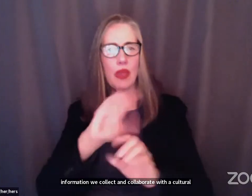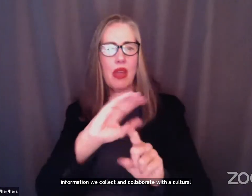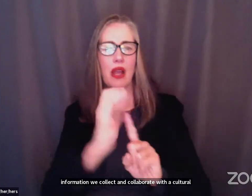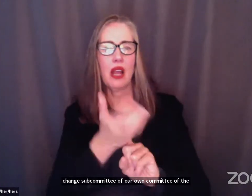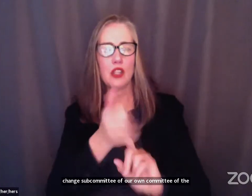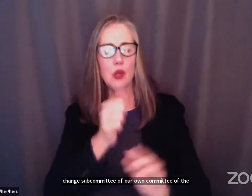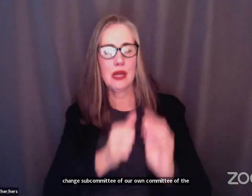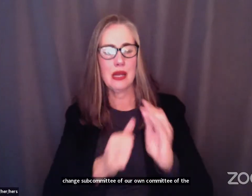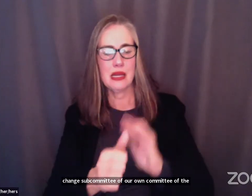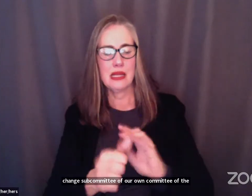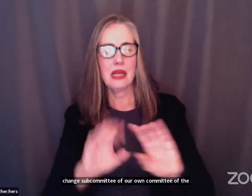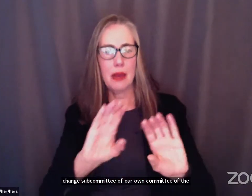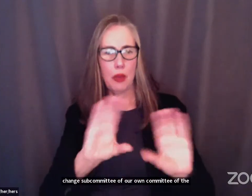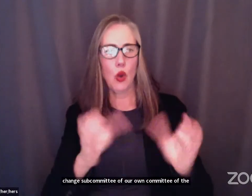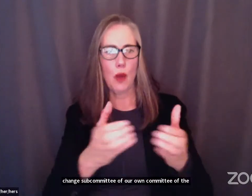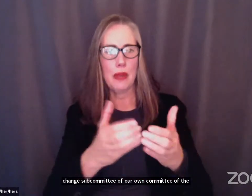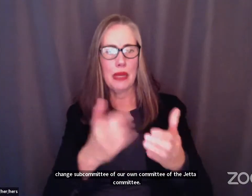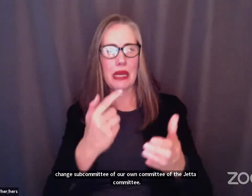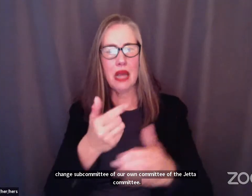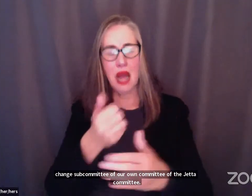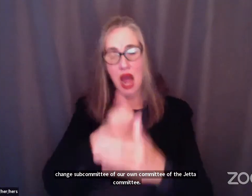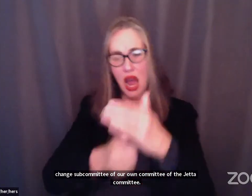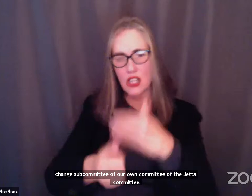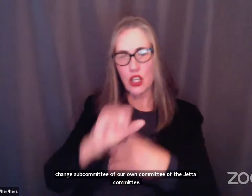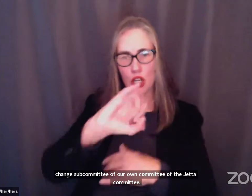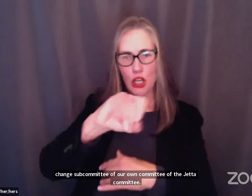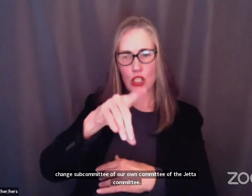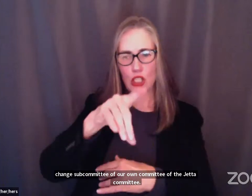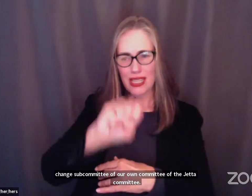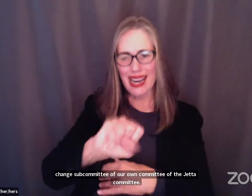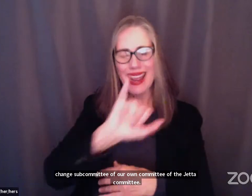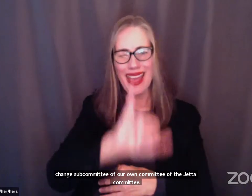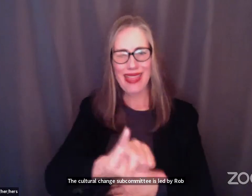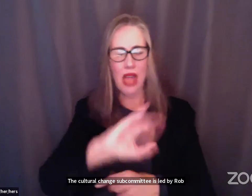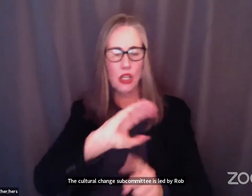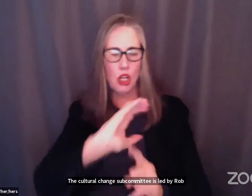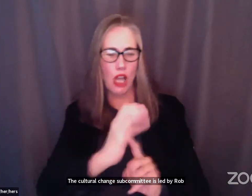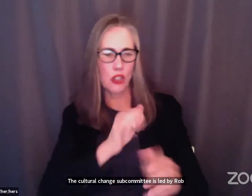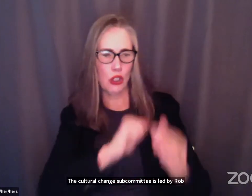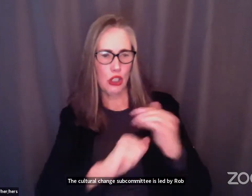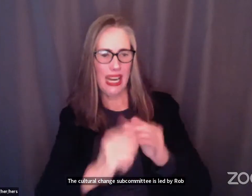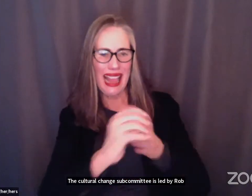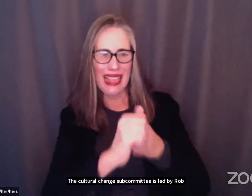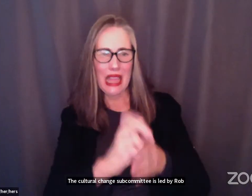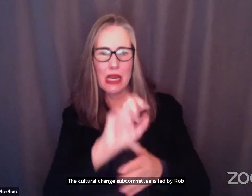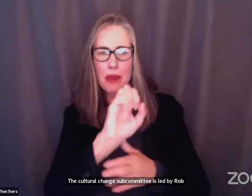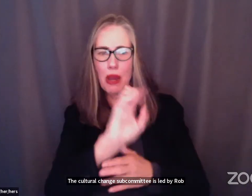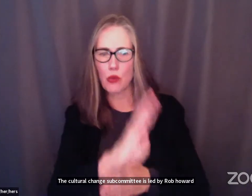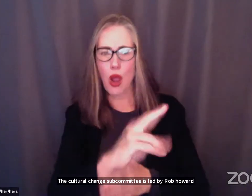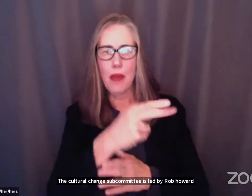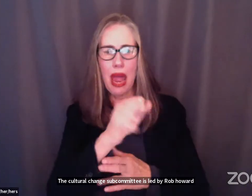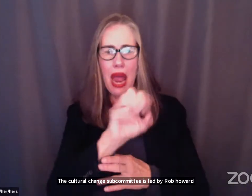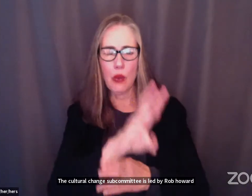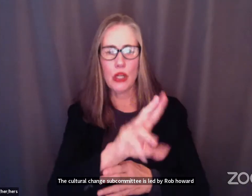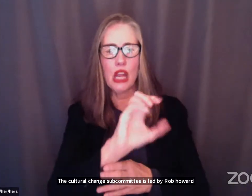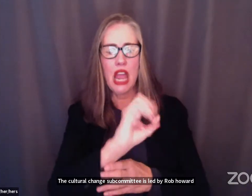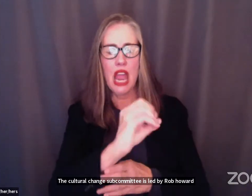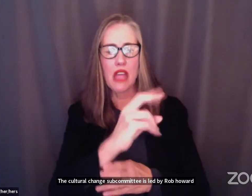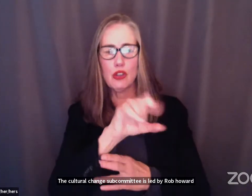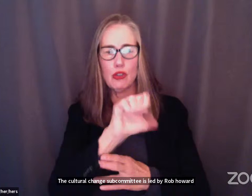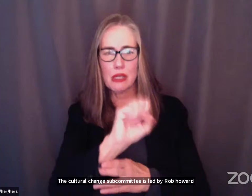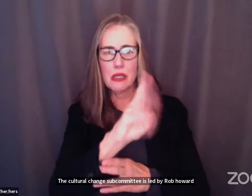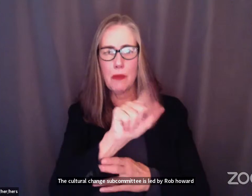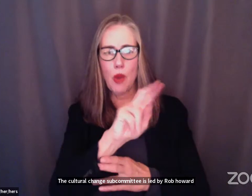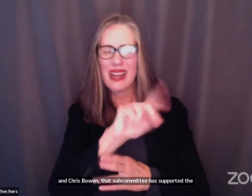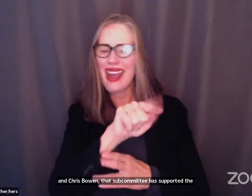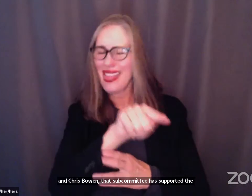of the JEDI Committee. The cultural change subcommittee is led by Rob Howard and Chris Bowen. That subcommittee has supported the